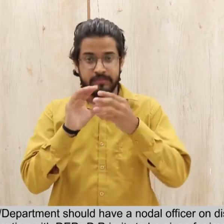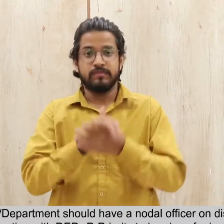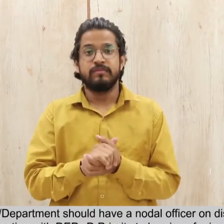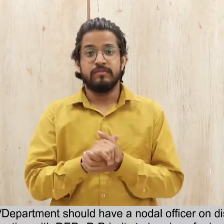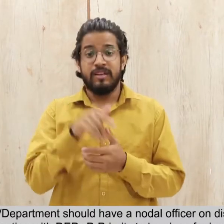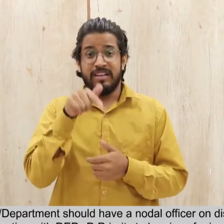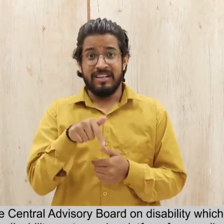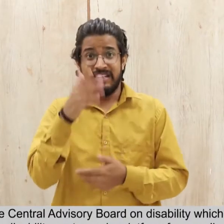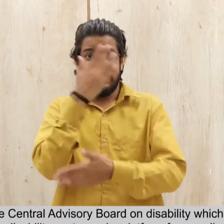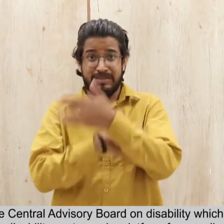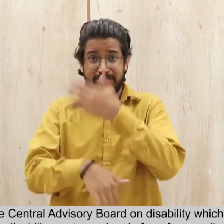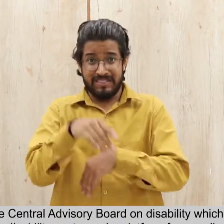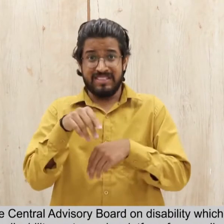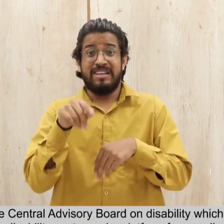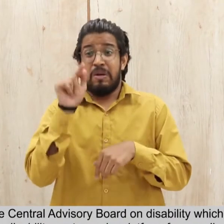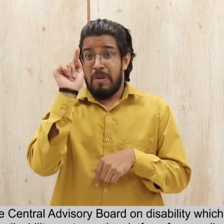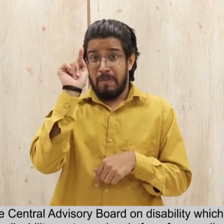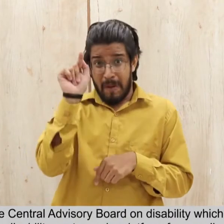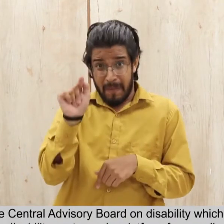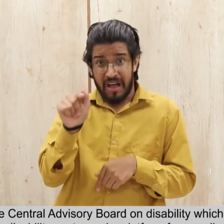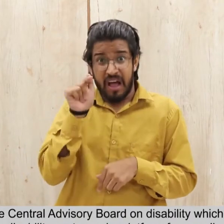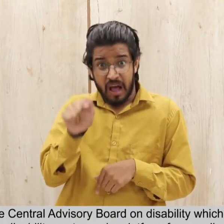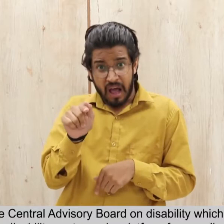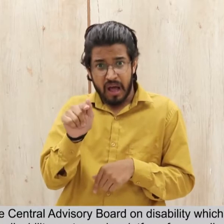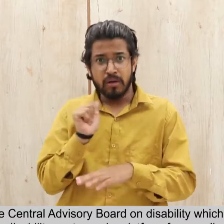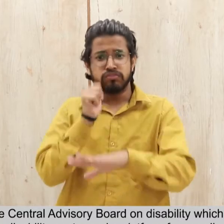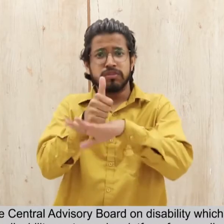of the recommendations of the Central Advisory Board on Disability,